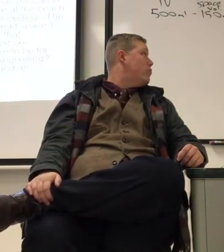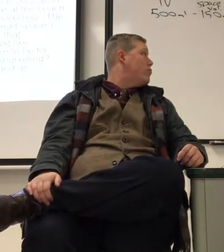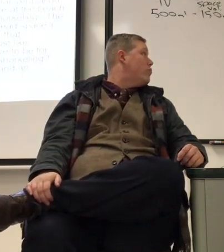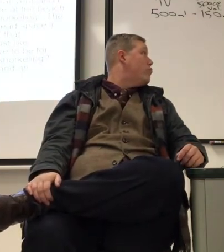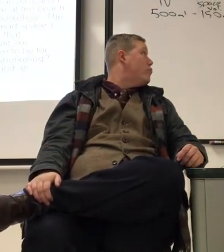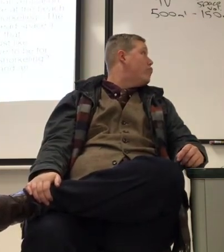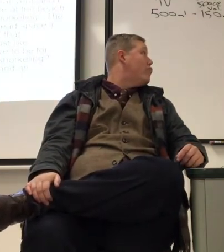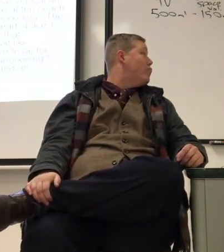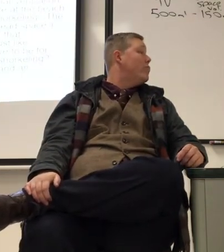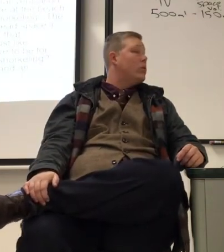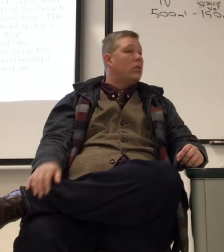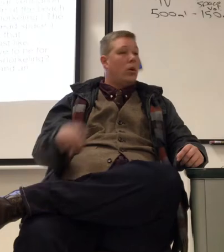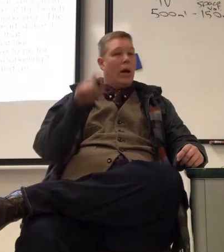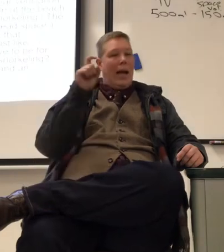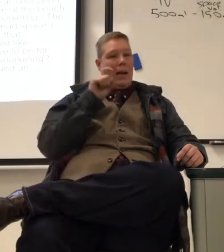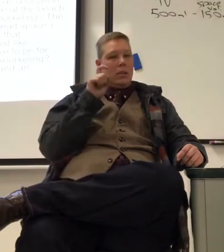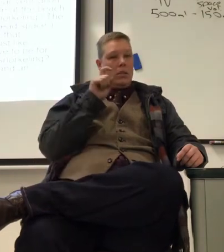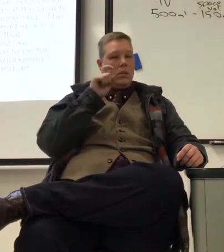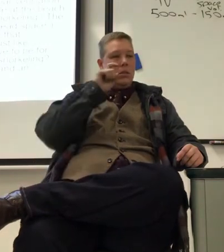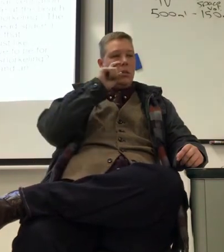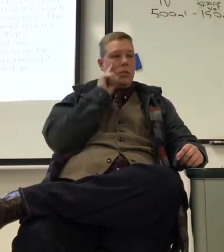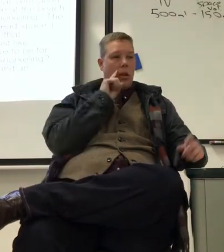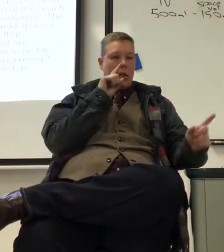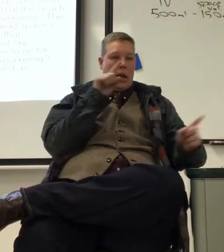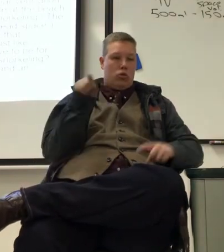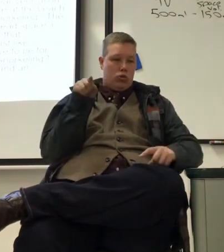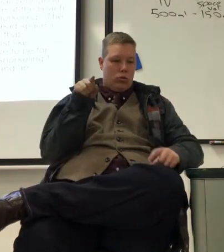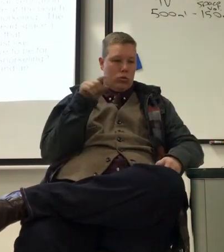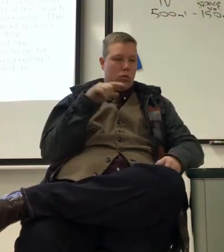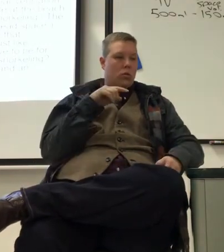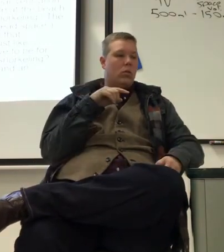So I'll isolate my x, my unknown. So this cancels out.